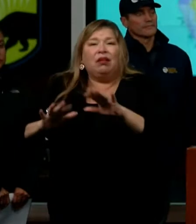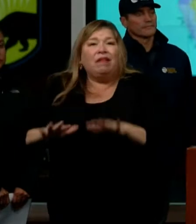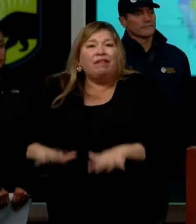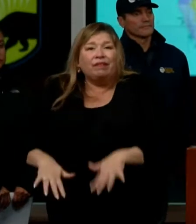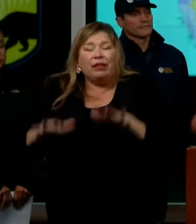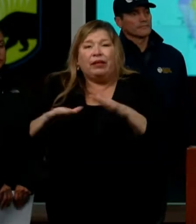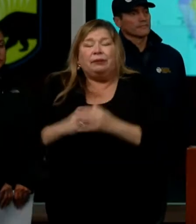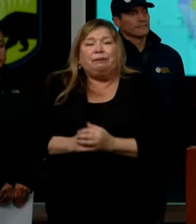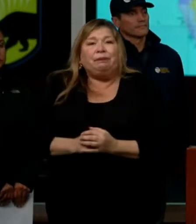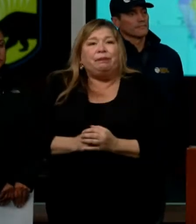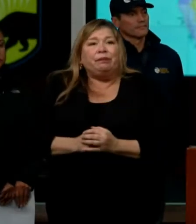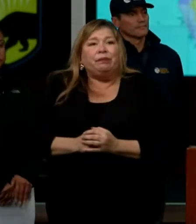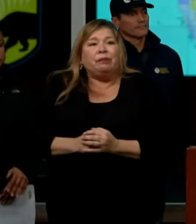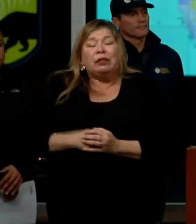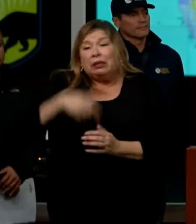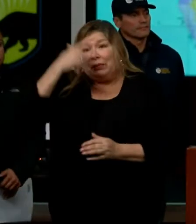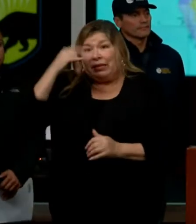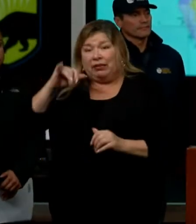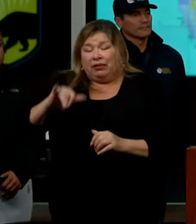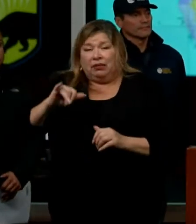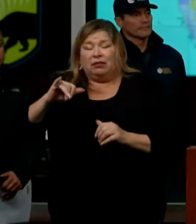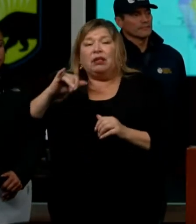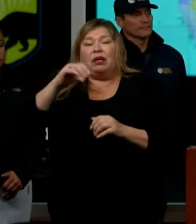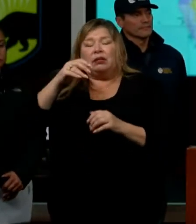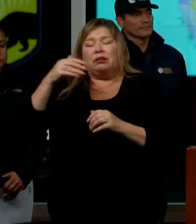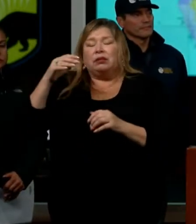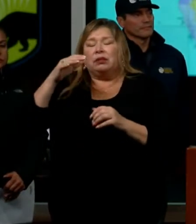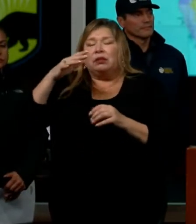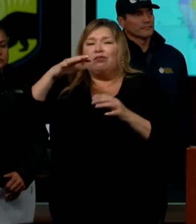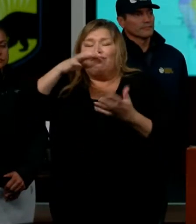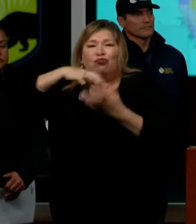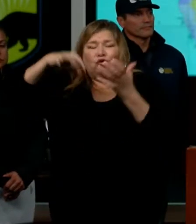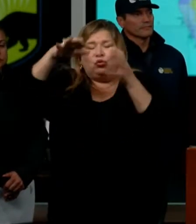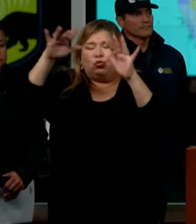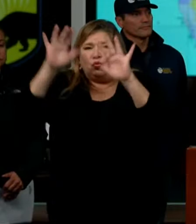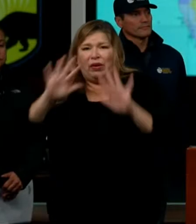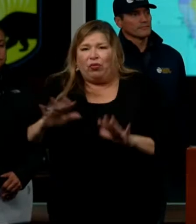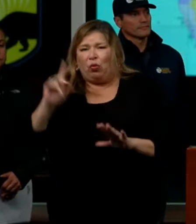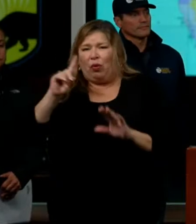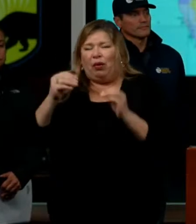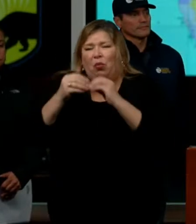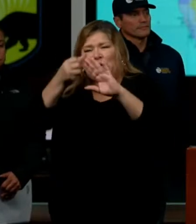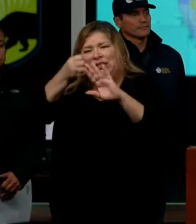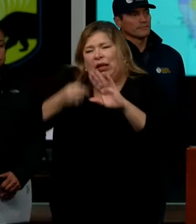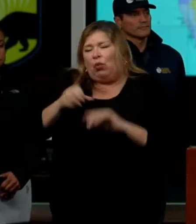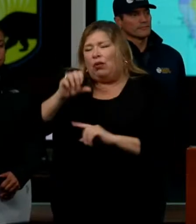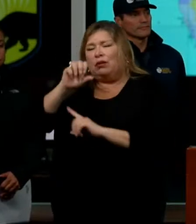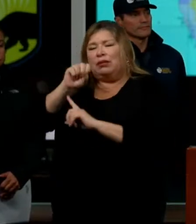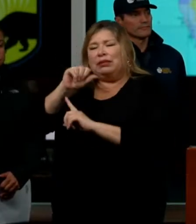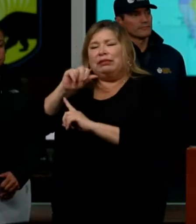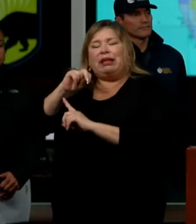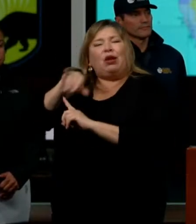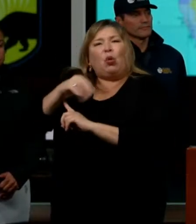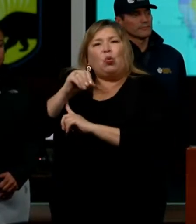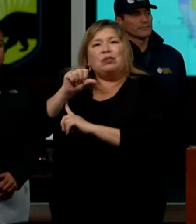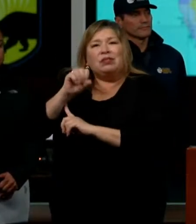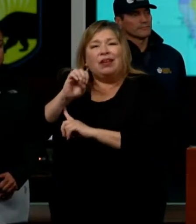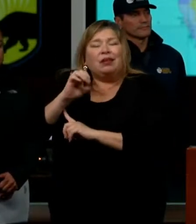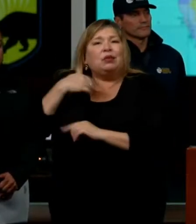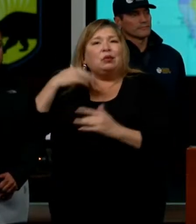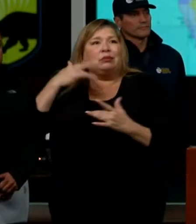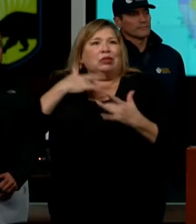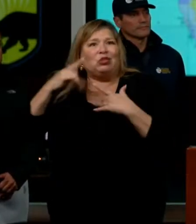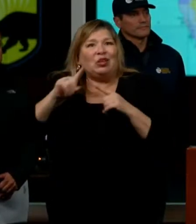expect, because the storm is now moving south a little bit, San Jose area, particularly around commute time, could